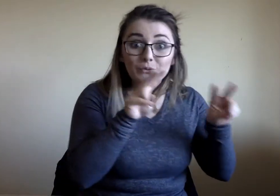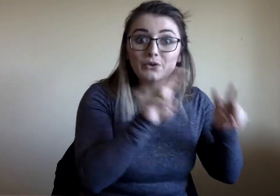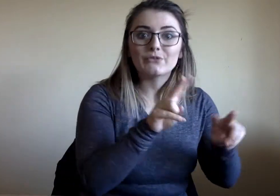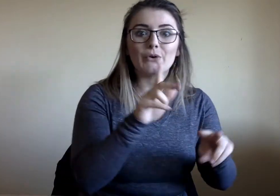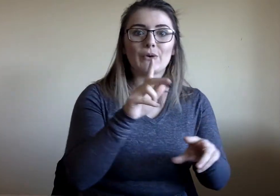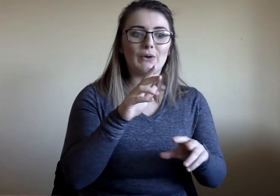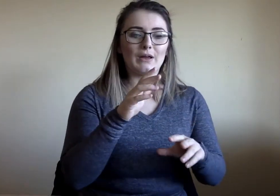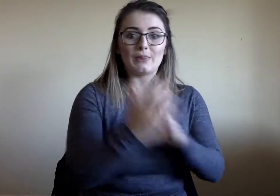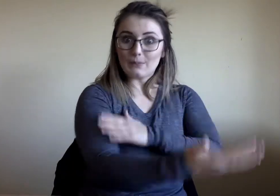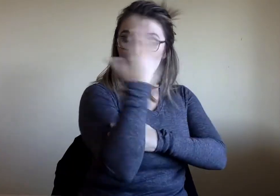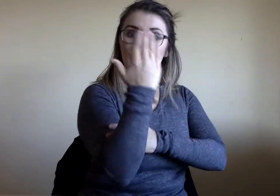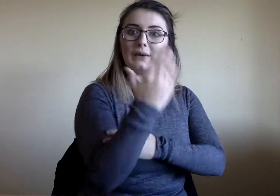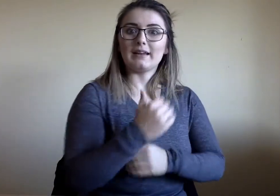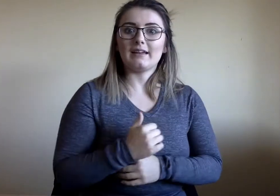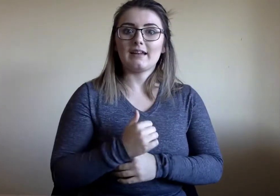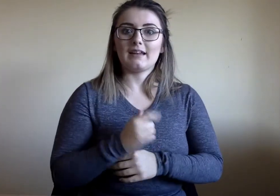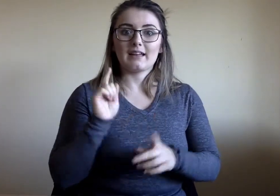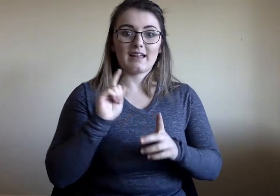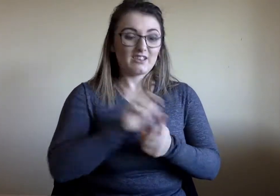up early the next day and changing my life.